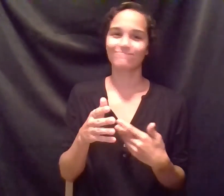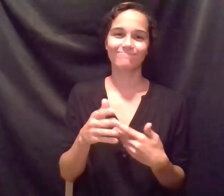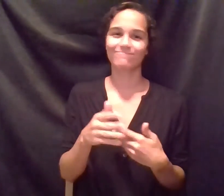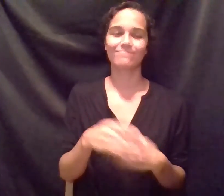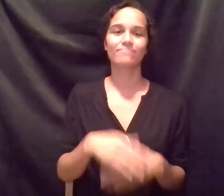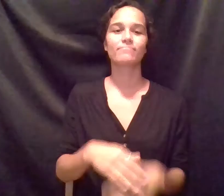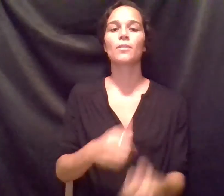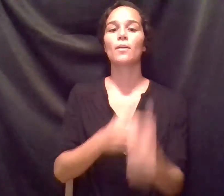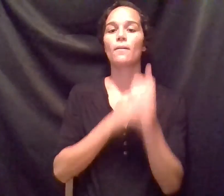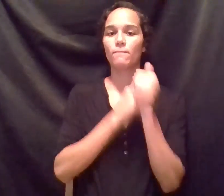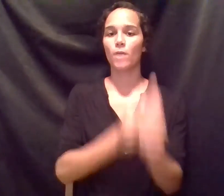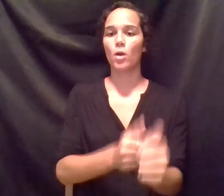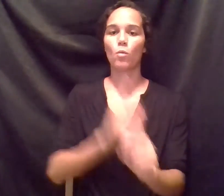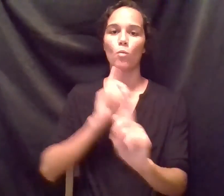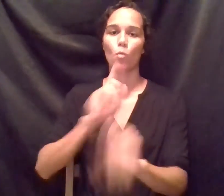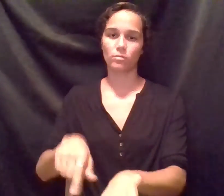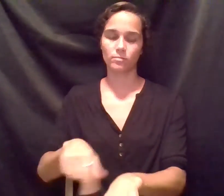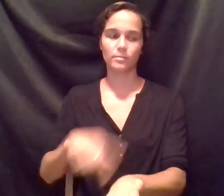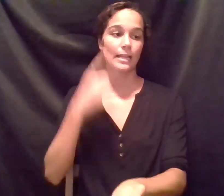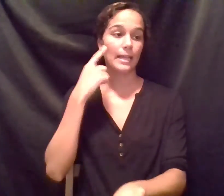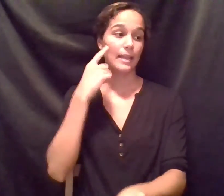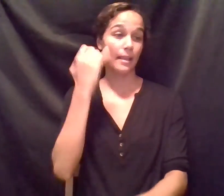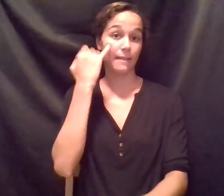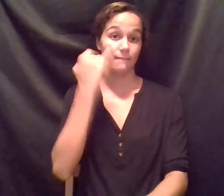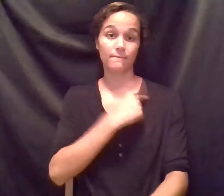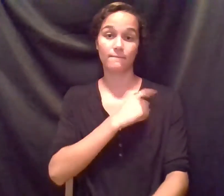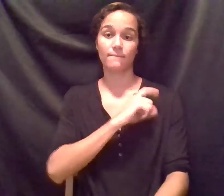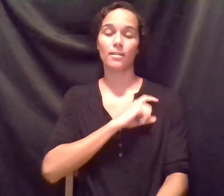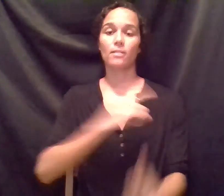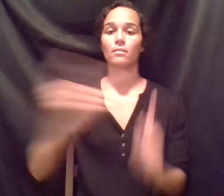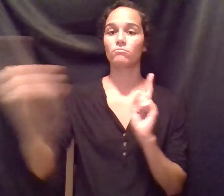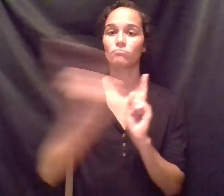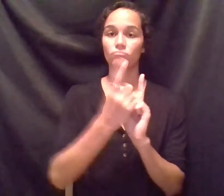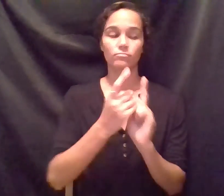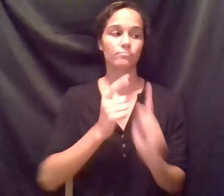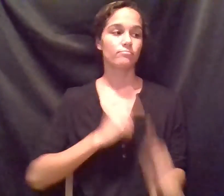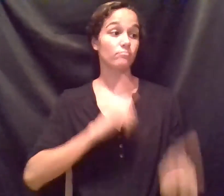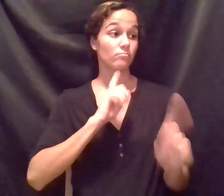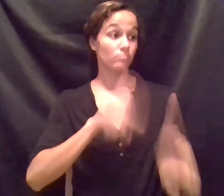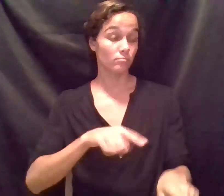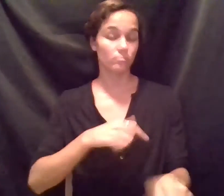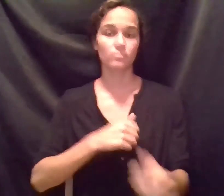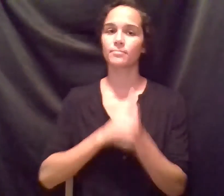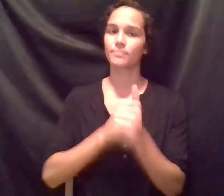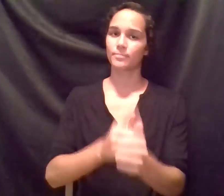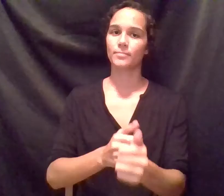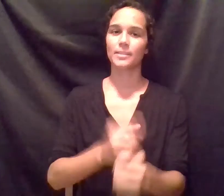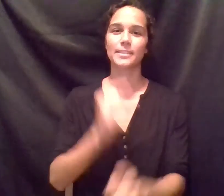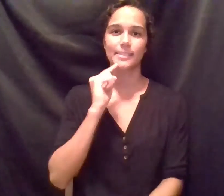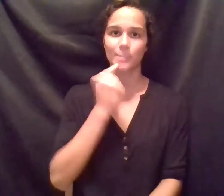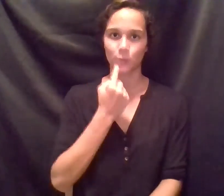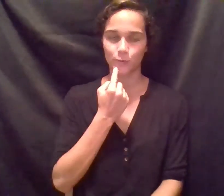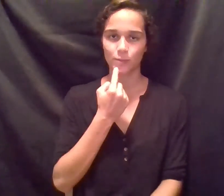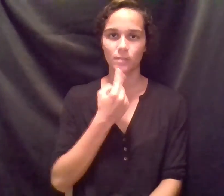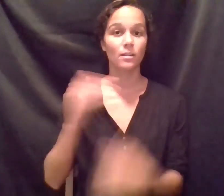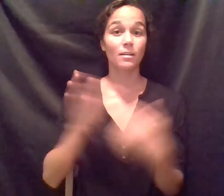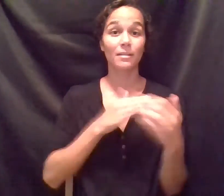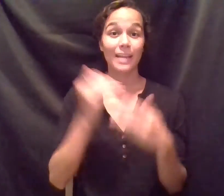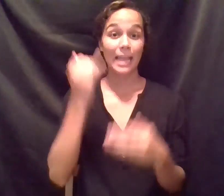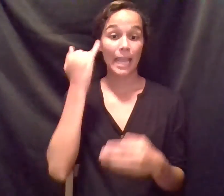it's very, very, very serious. Now, you could even be right, and the officer could be wrong, and you could still get